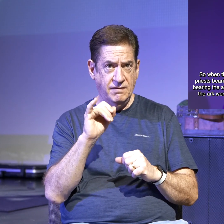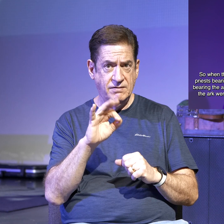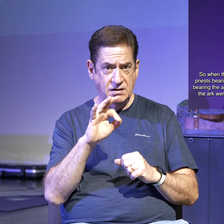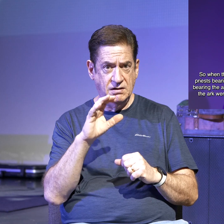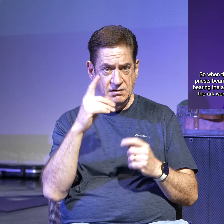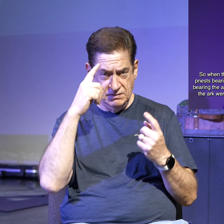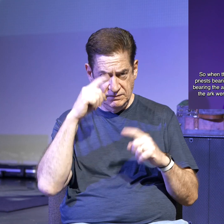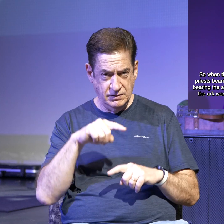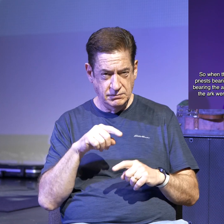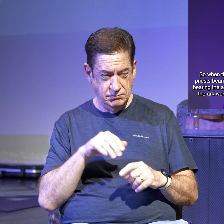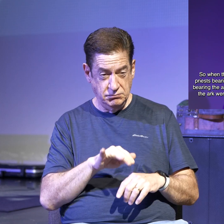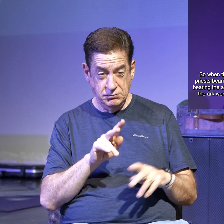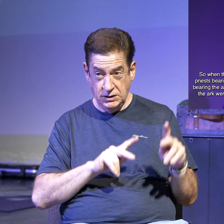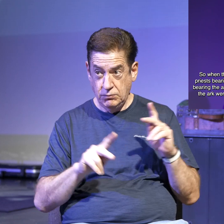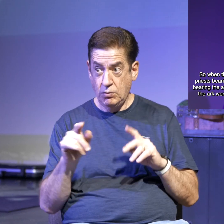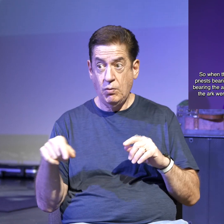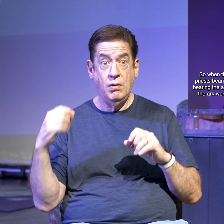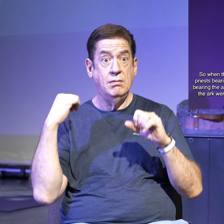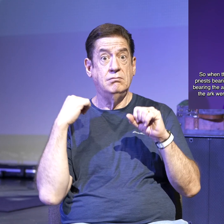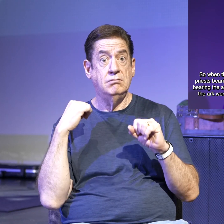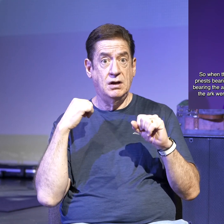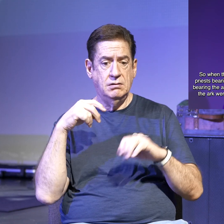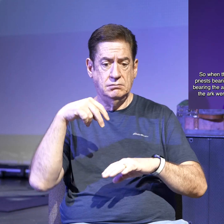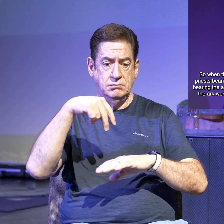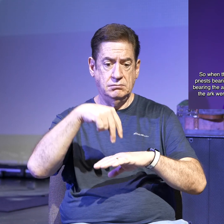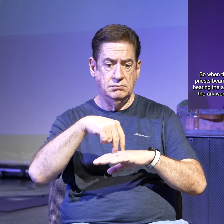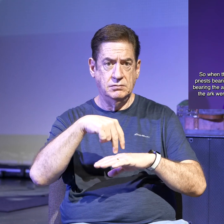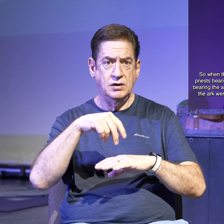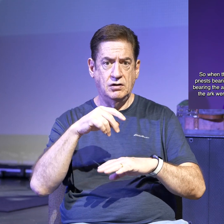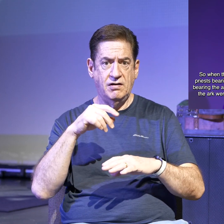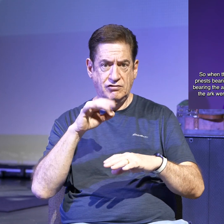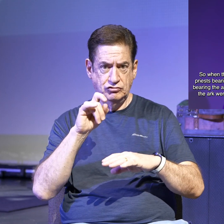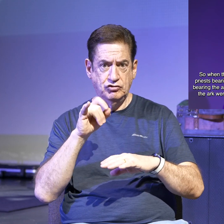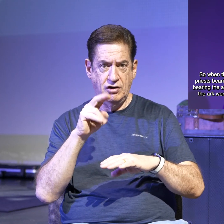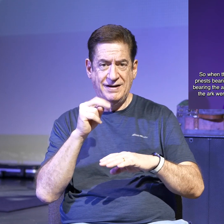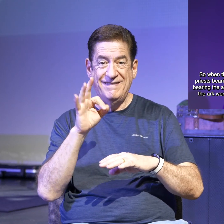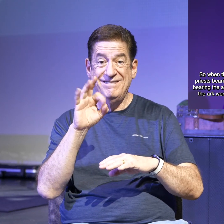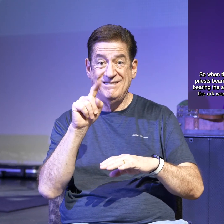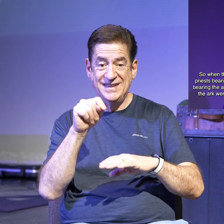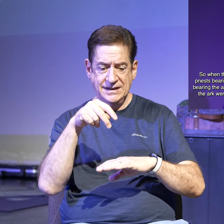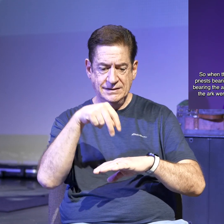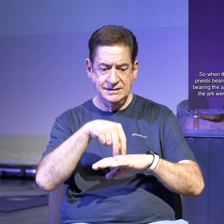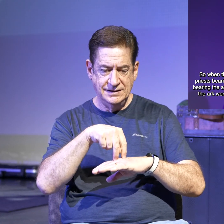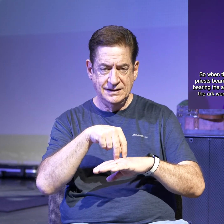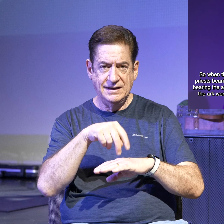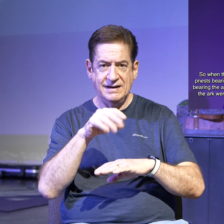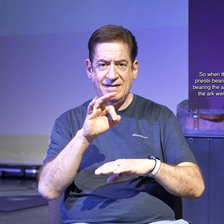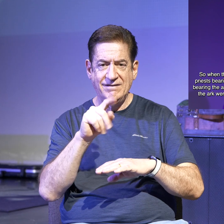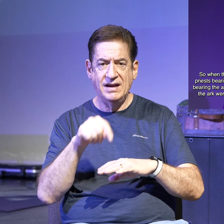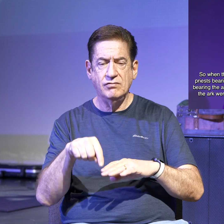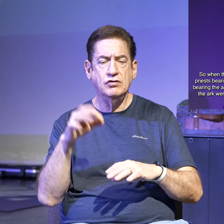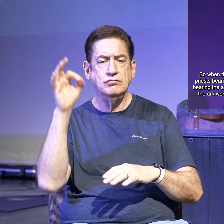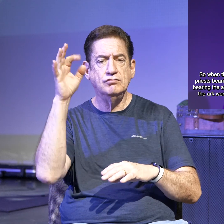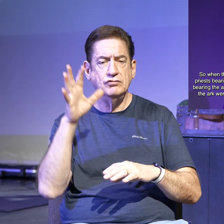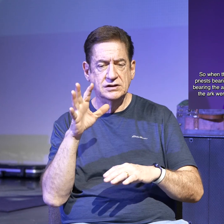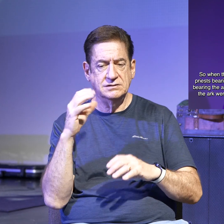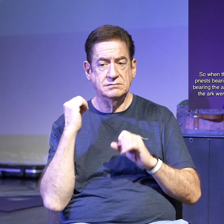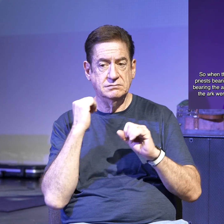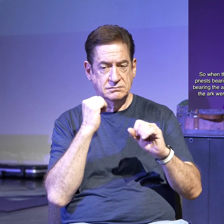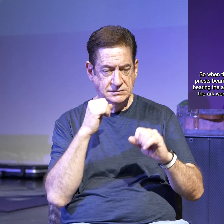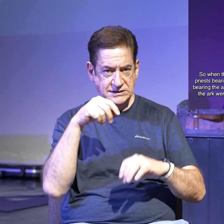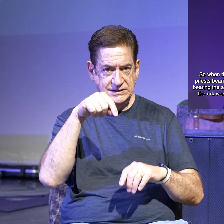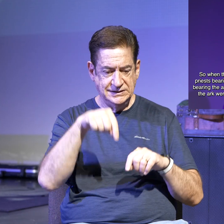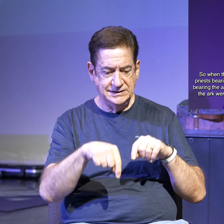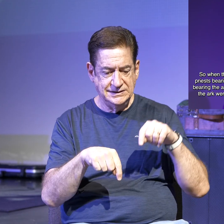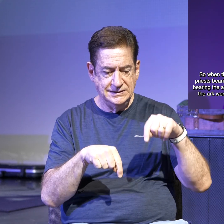and as soon as those bearing the ark had come as far as the Jordan, and in the feet and the feet of the priests bearing the ark were dipped